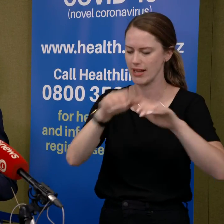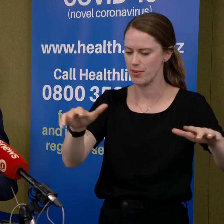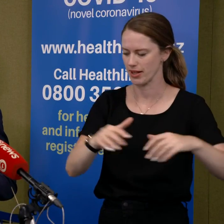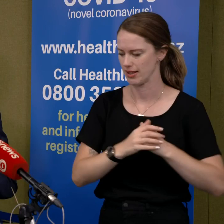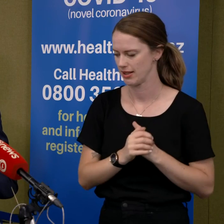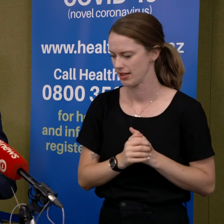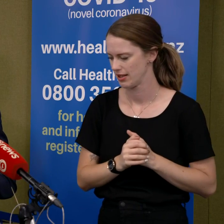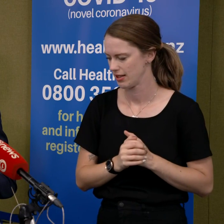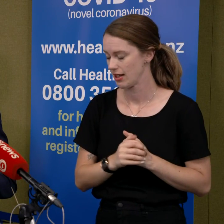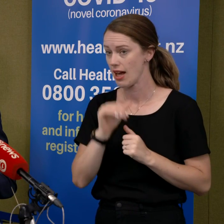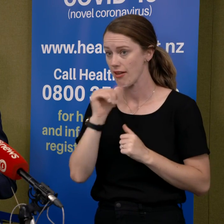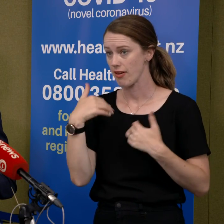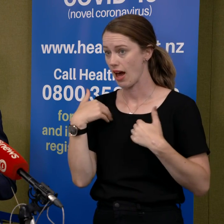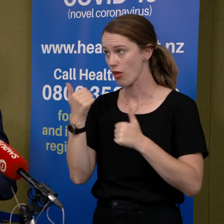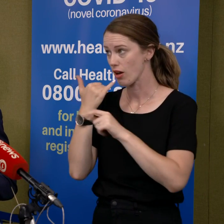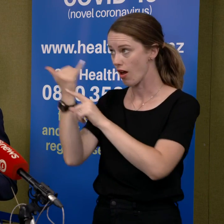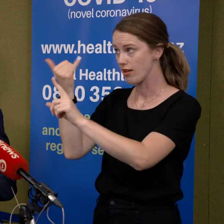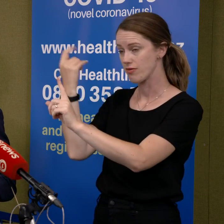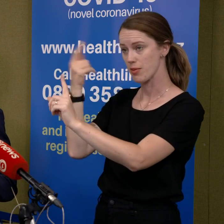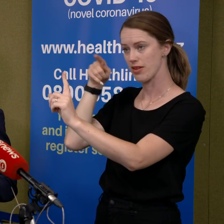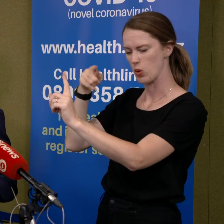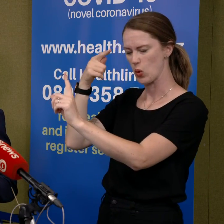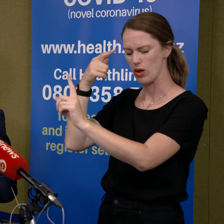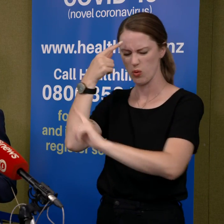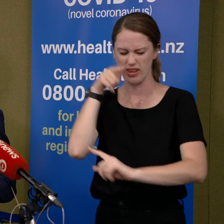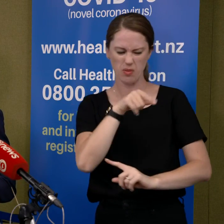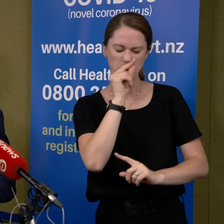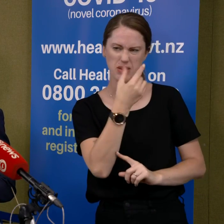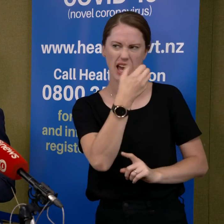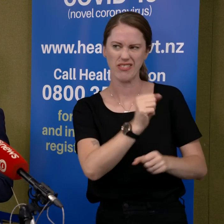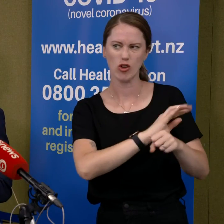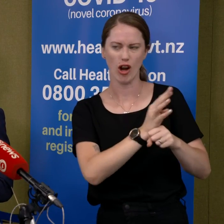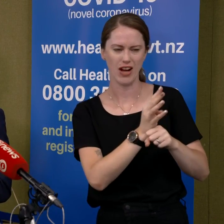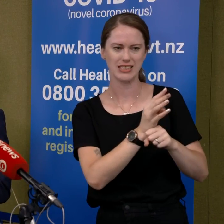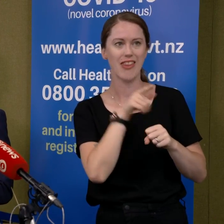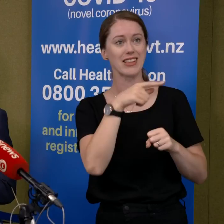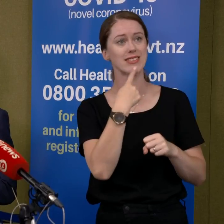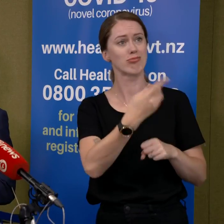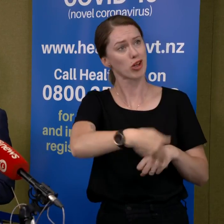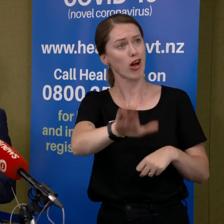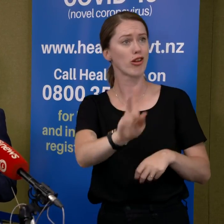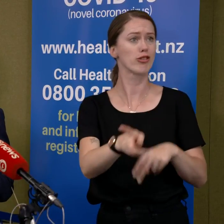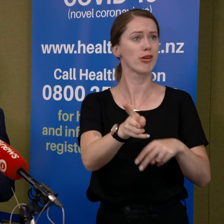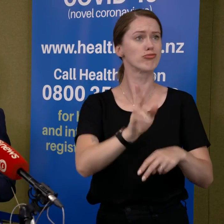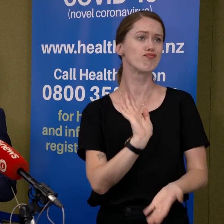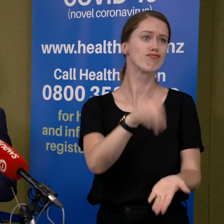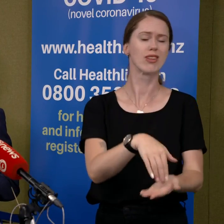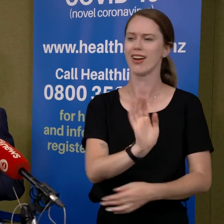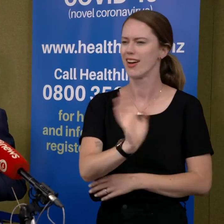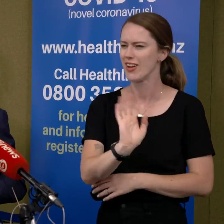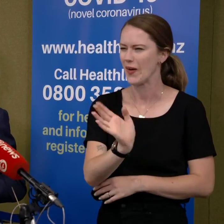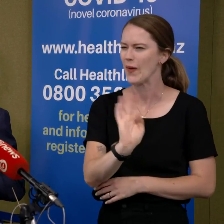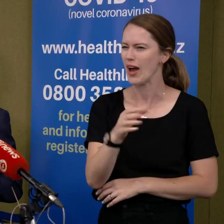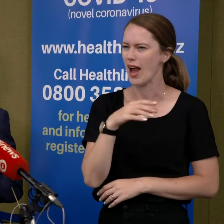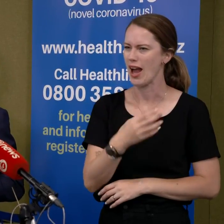if Healthline has someone on the line who they think is a possible case, then they don't just say, go to the ED or go to your GP.